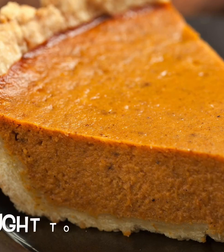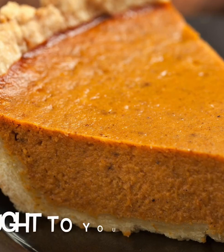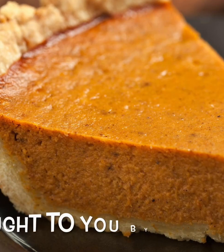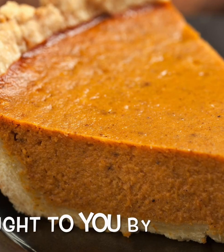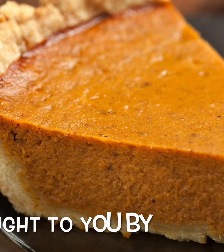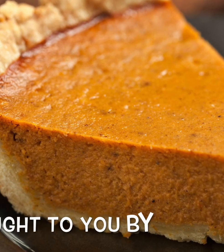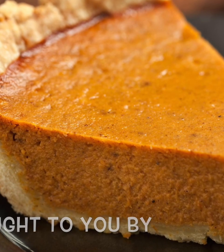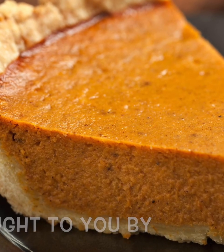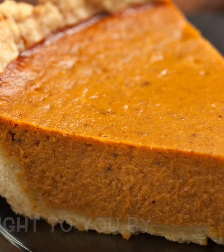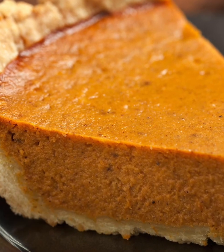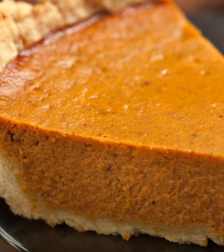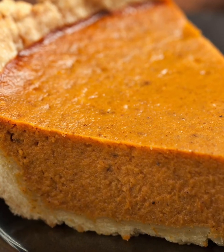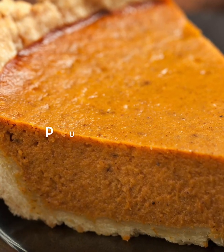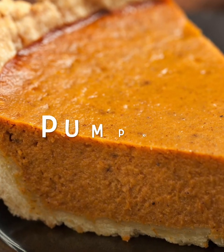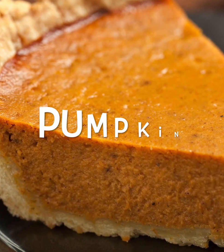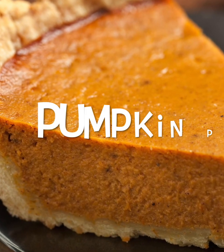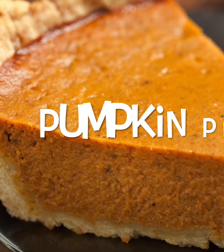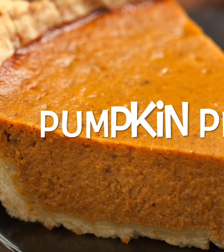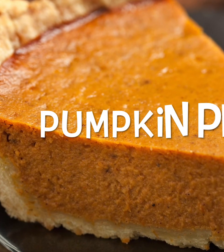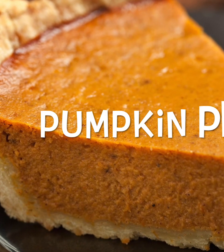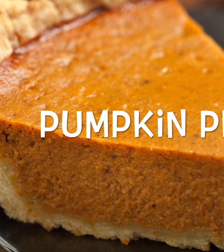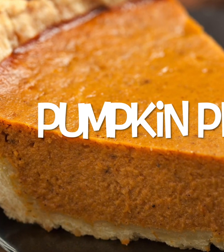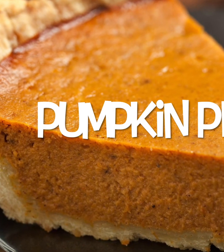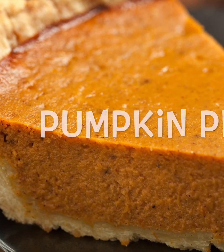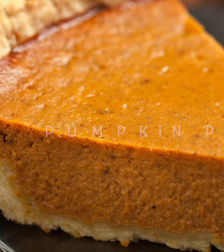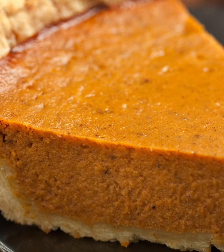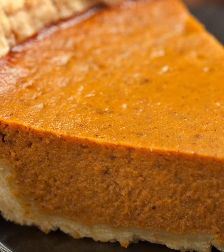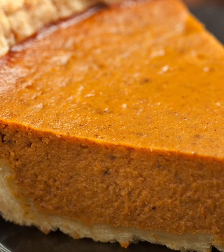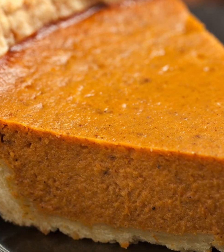Today's episode was brought to you by Pumpkin Pie